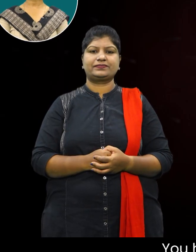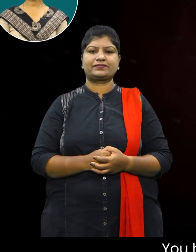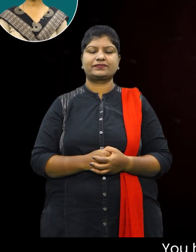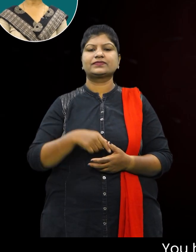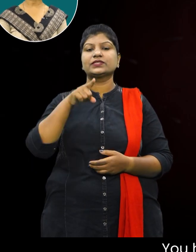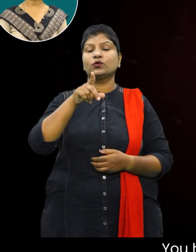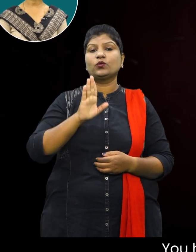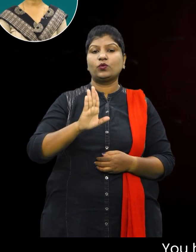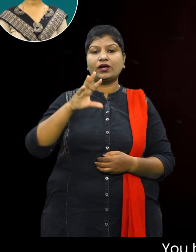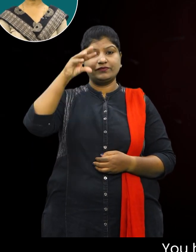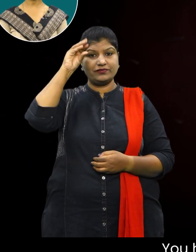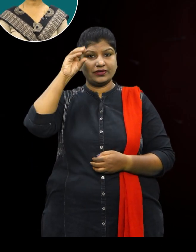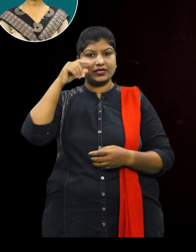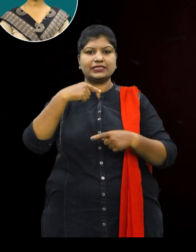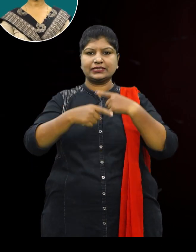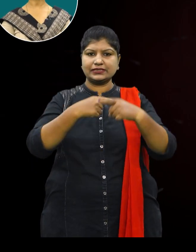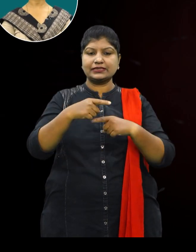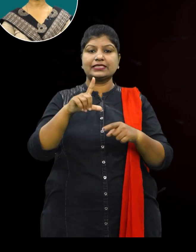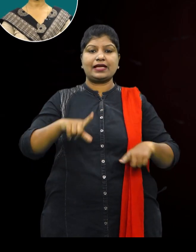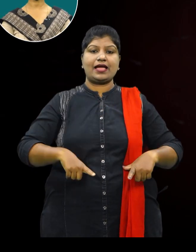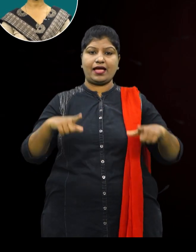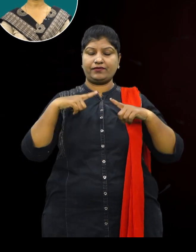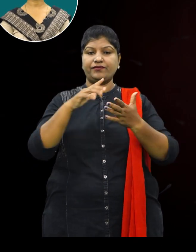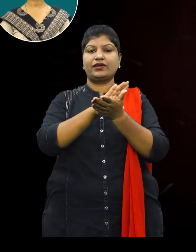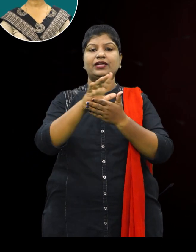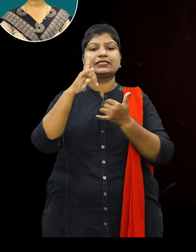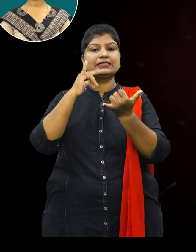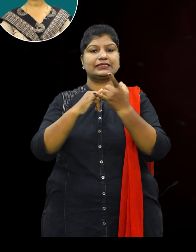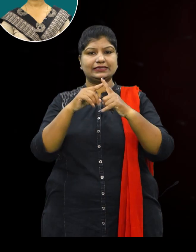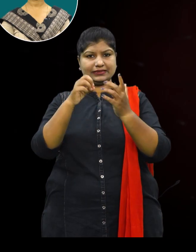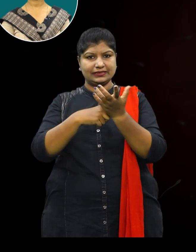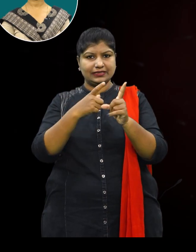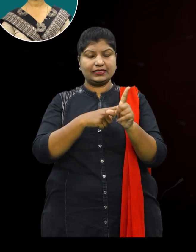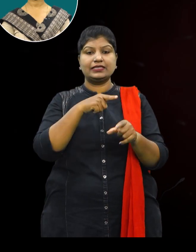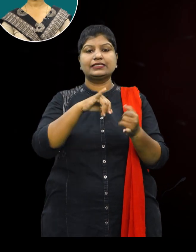You have learnt about the life history of silk moth.